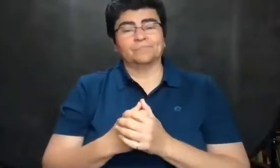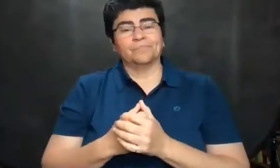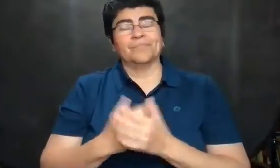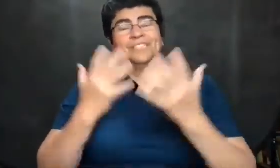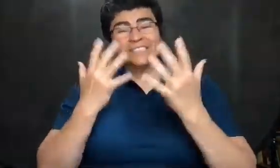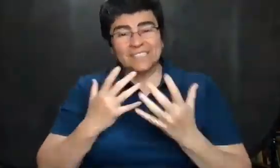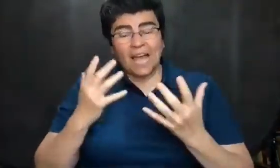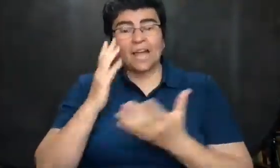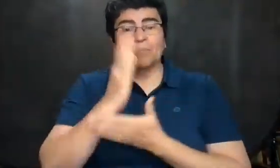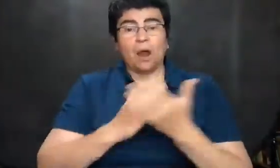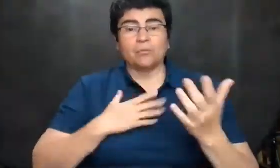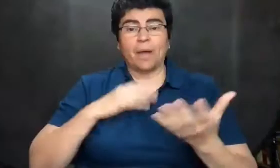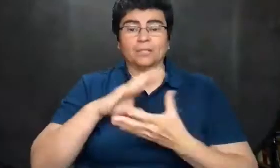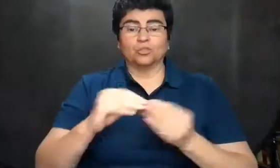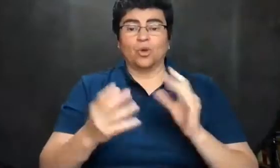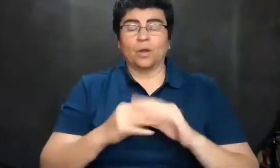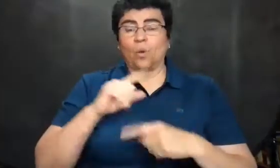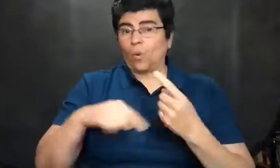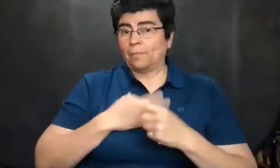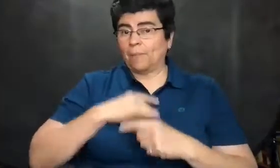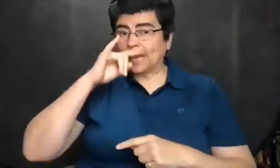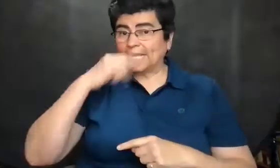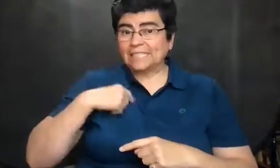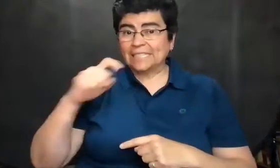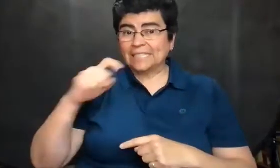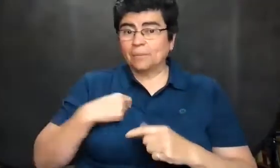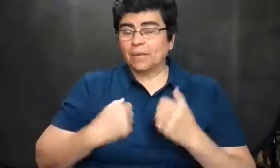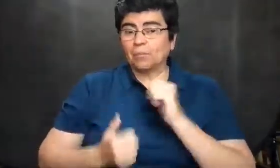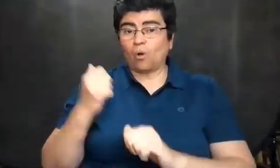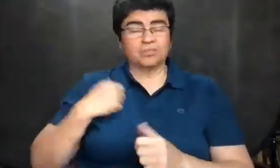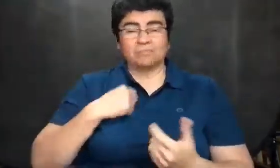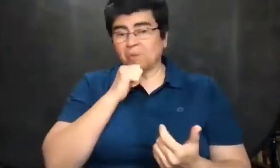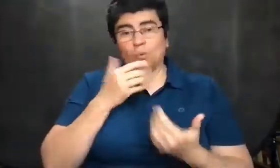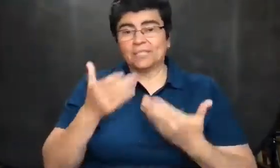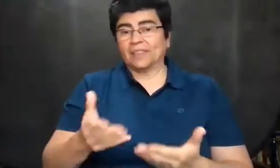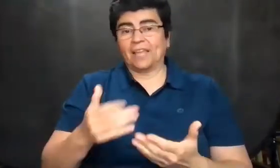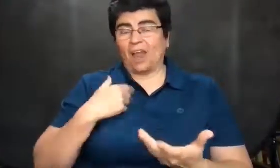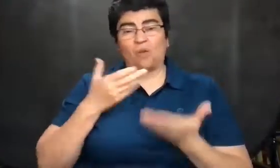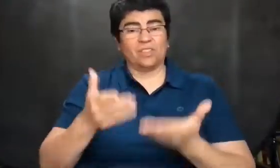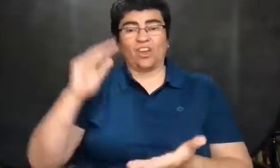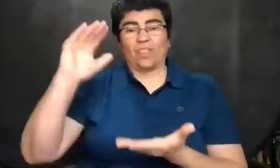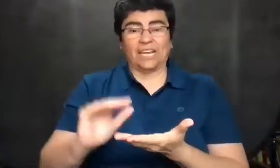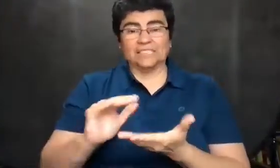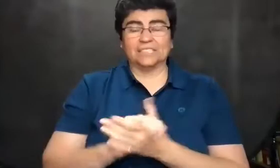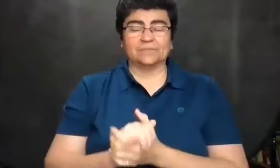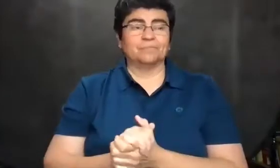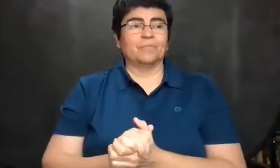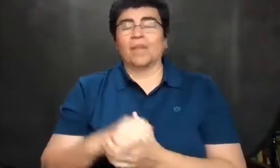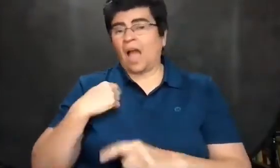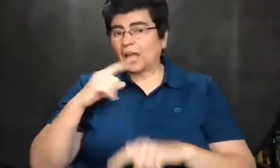part of my story is that when my kids needed me the most, I was there the least. You know, I couldn't be a good mom because I was a